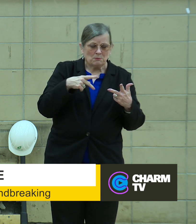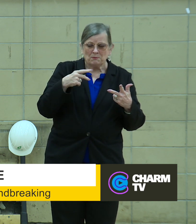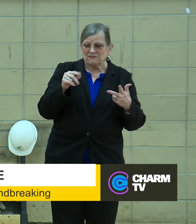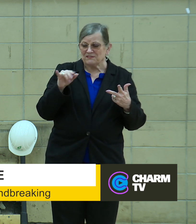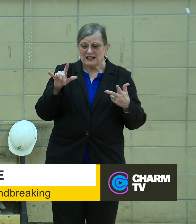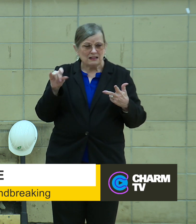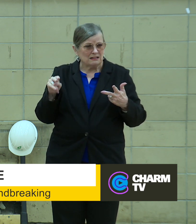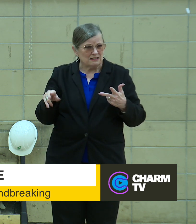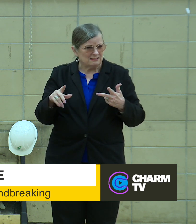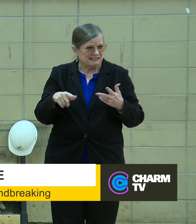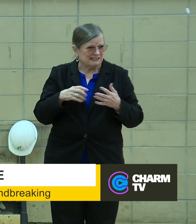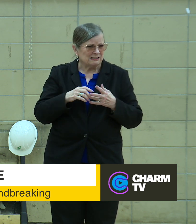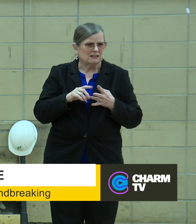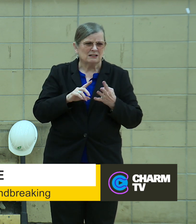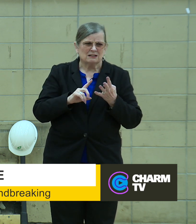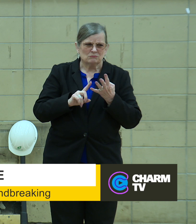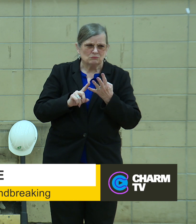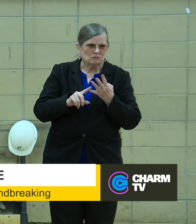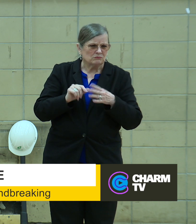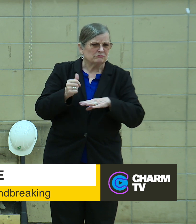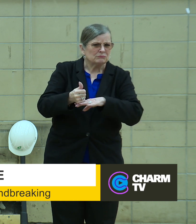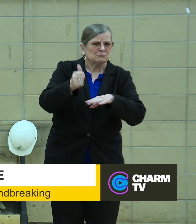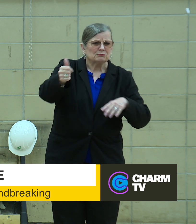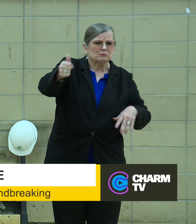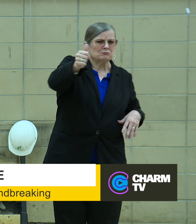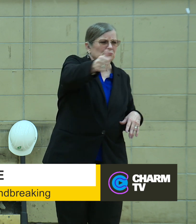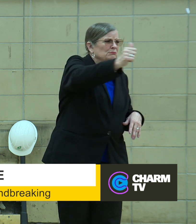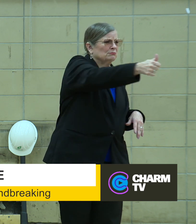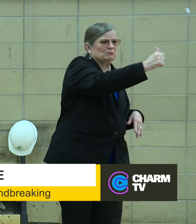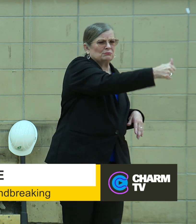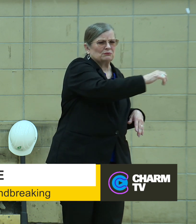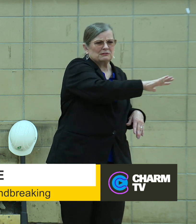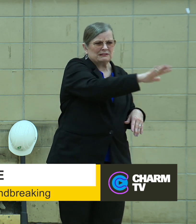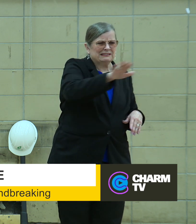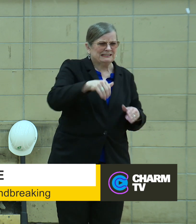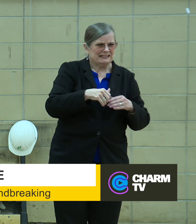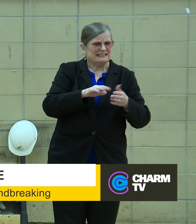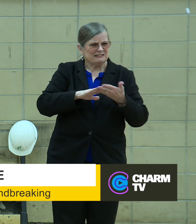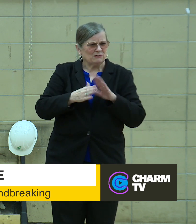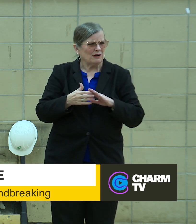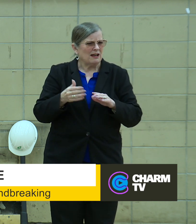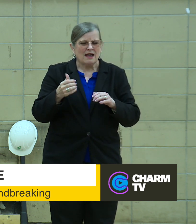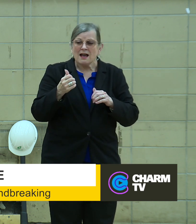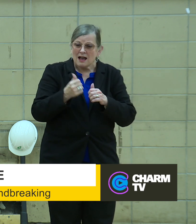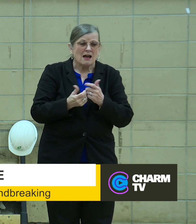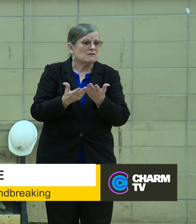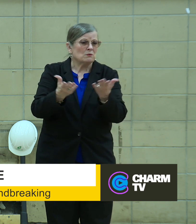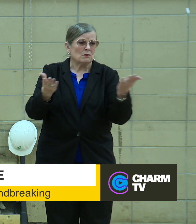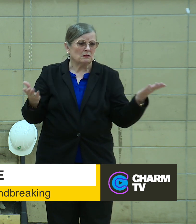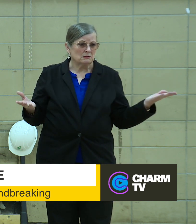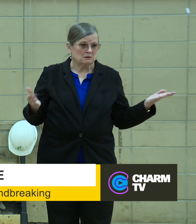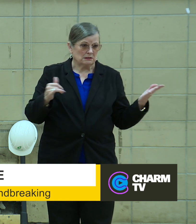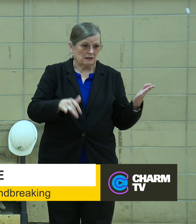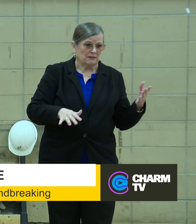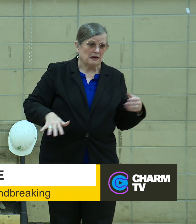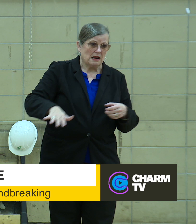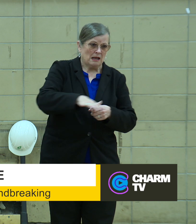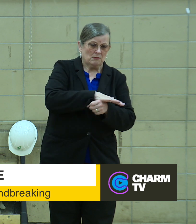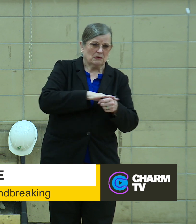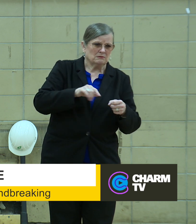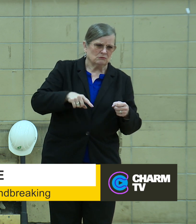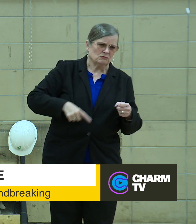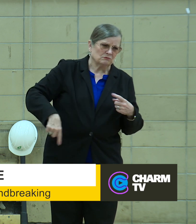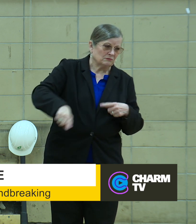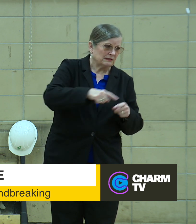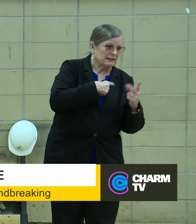to roll these investments out across the city of Baltimore so that everyone in neighborhoods across the city can see that